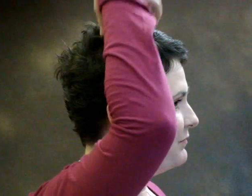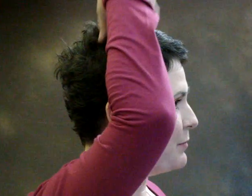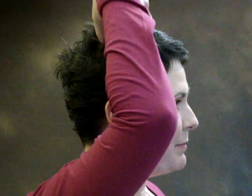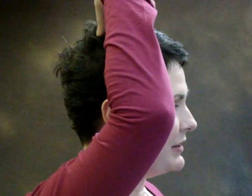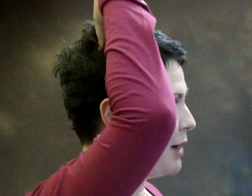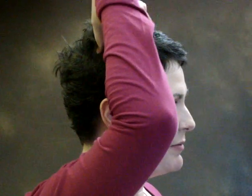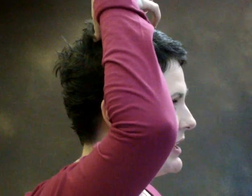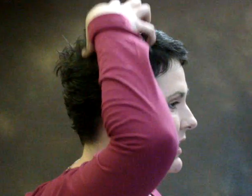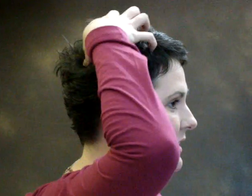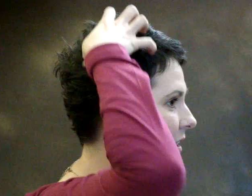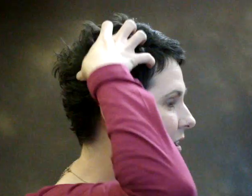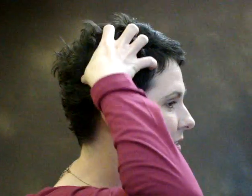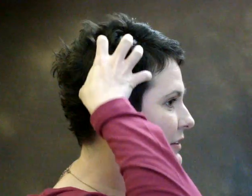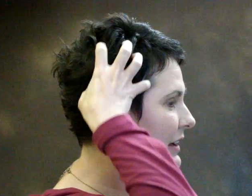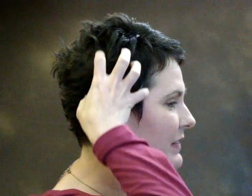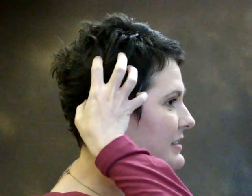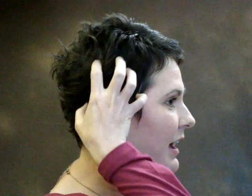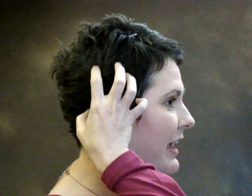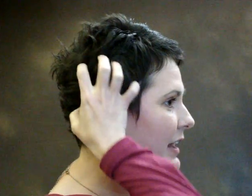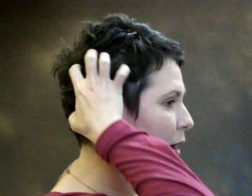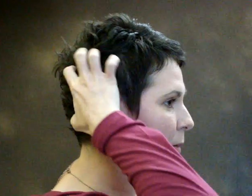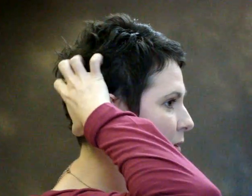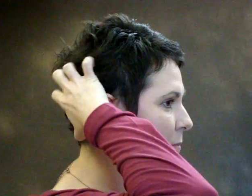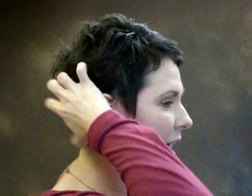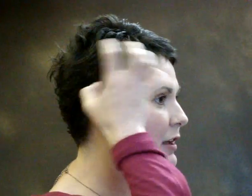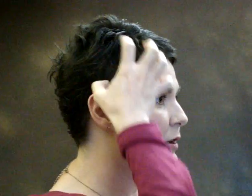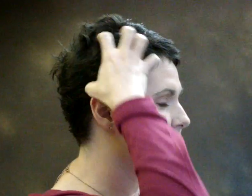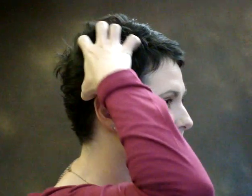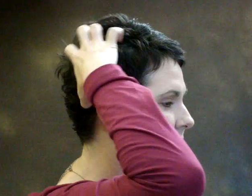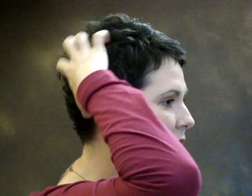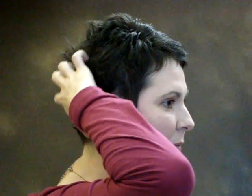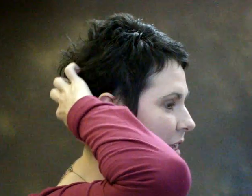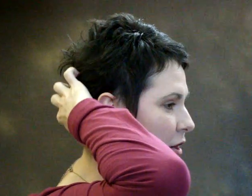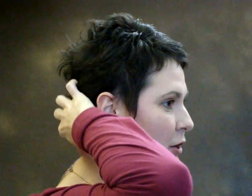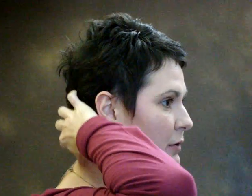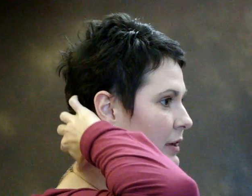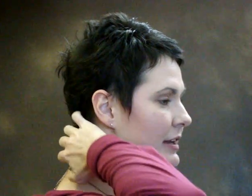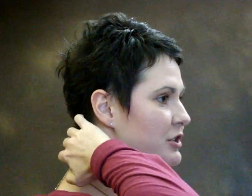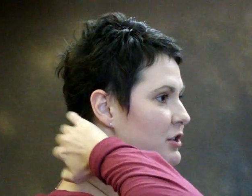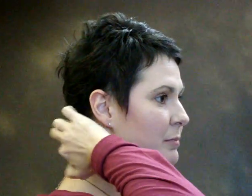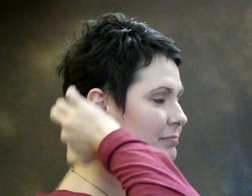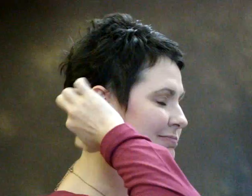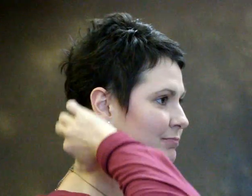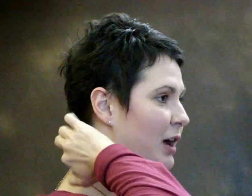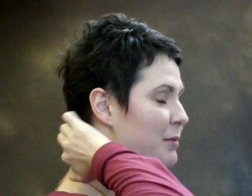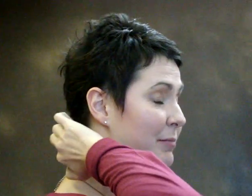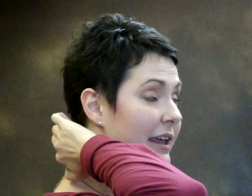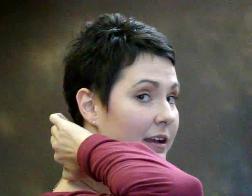From up at the top of my head, clear down this side, then back behind my ear to the bottom of my neck.